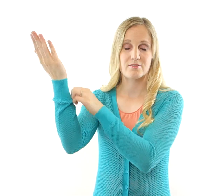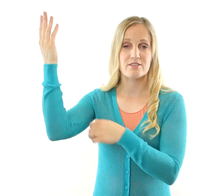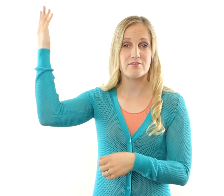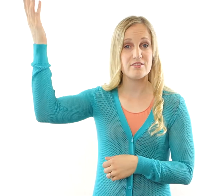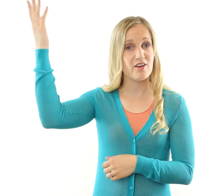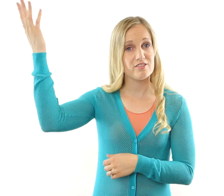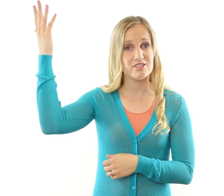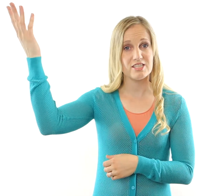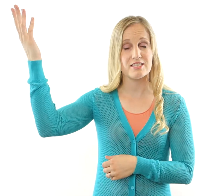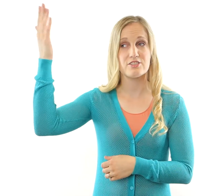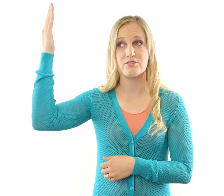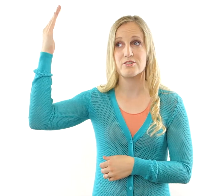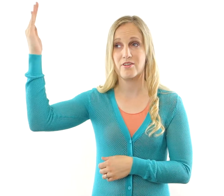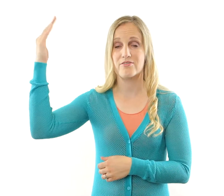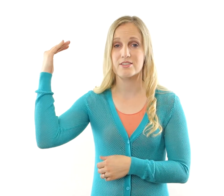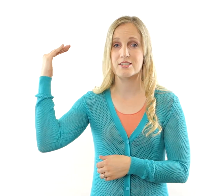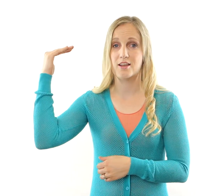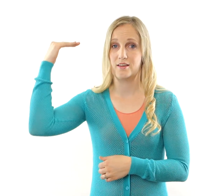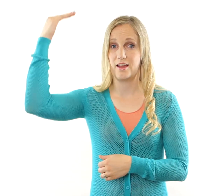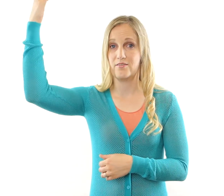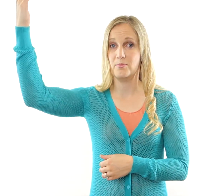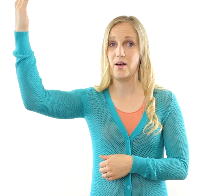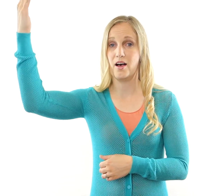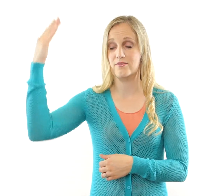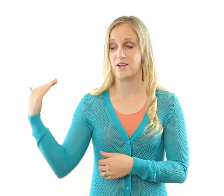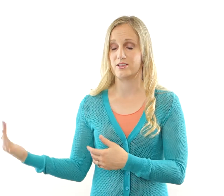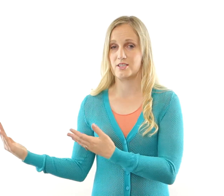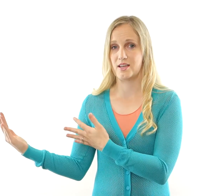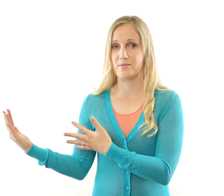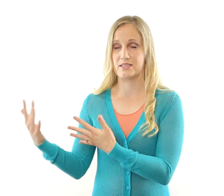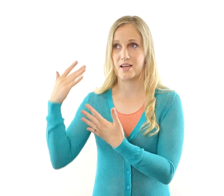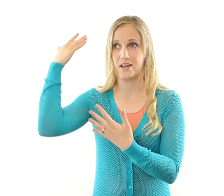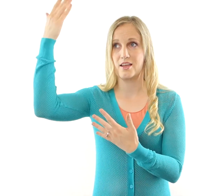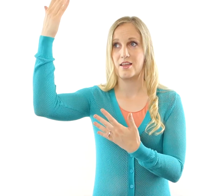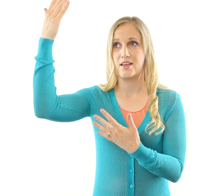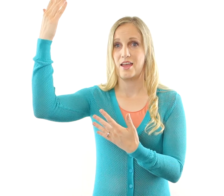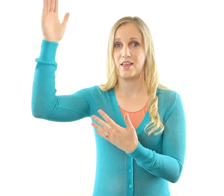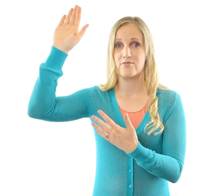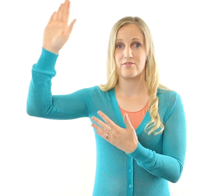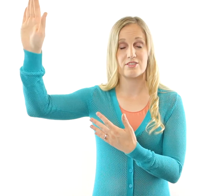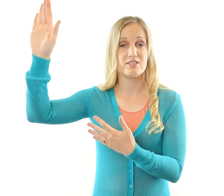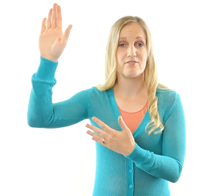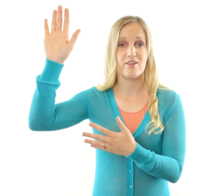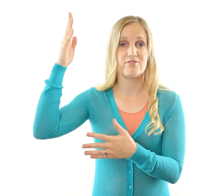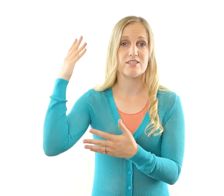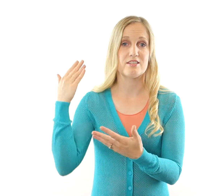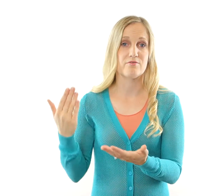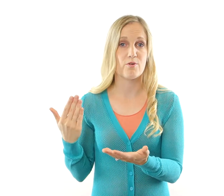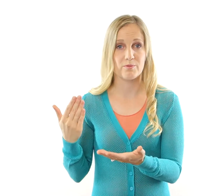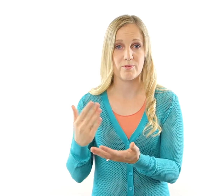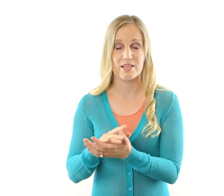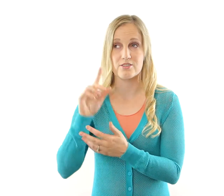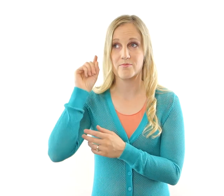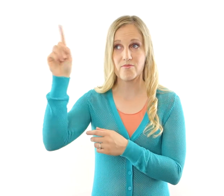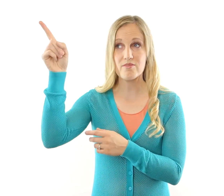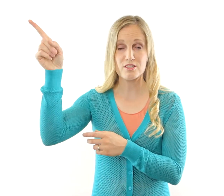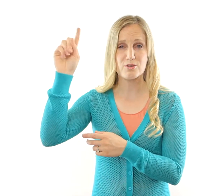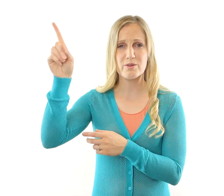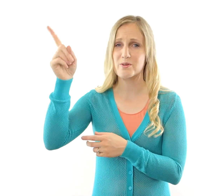which Heavenly Father and Jesus are usually referenced kind of above, not just side by side, and they're referenced in formal ways. So we wouldn't